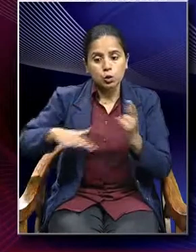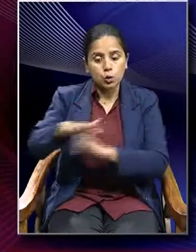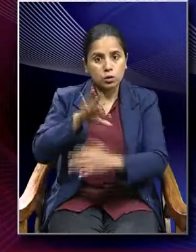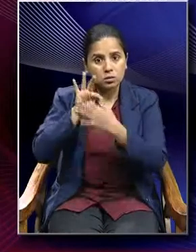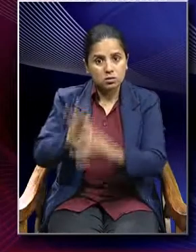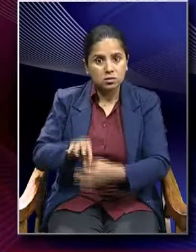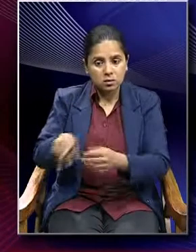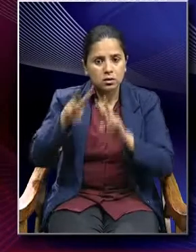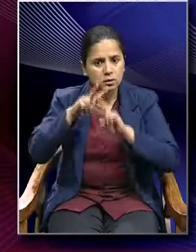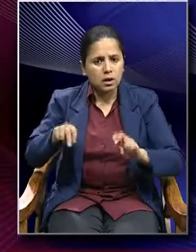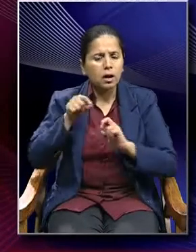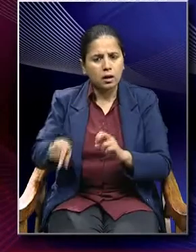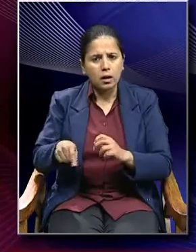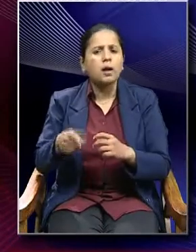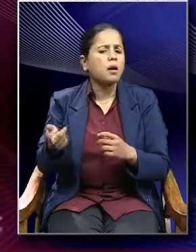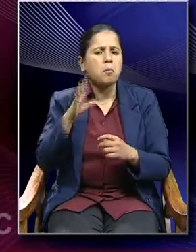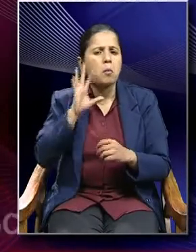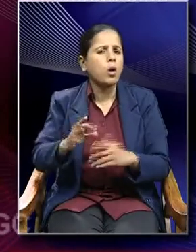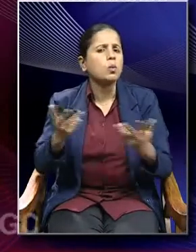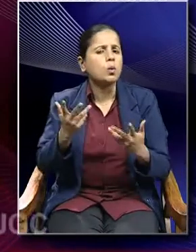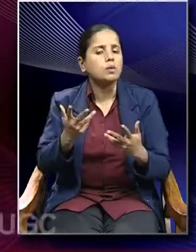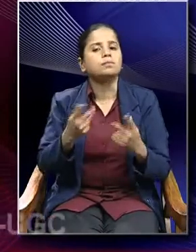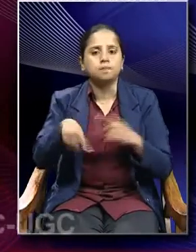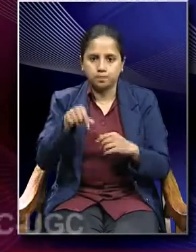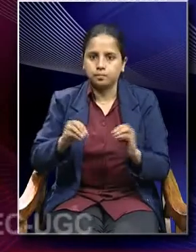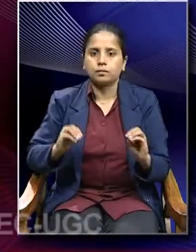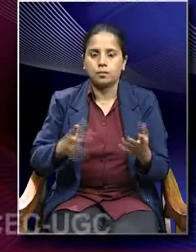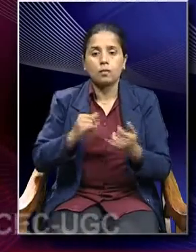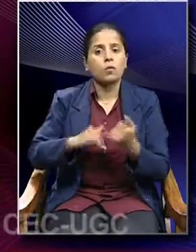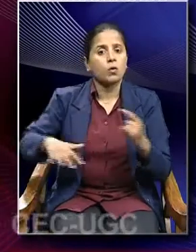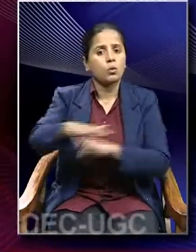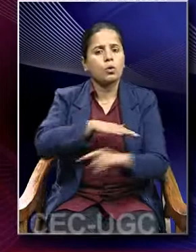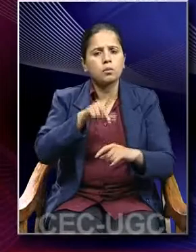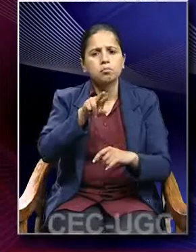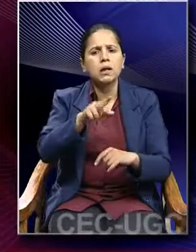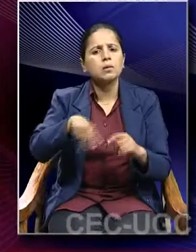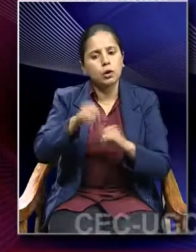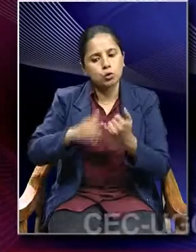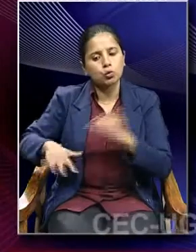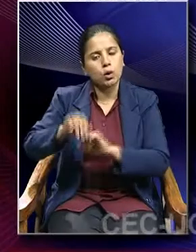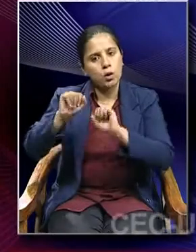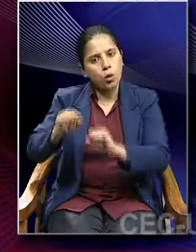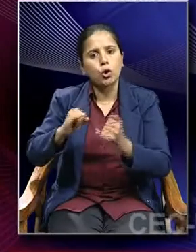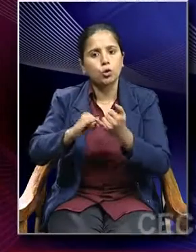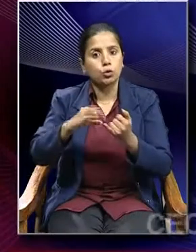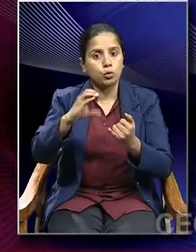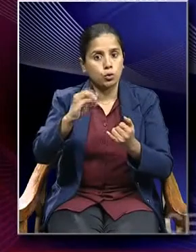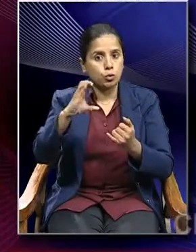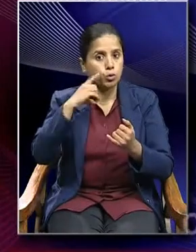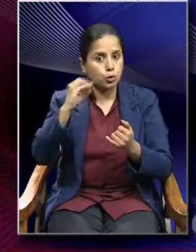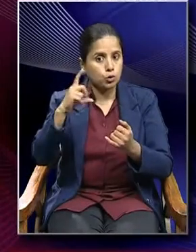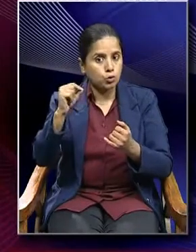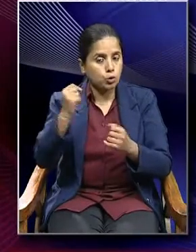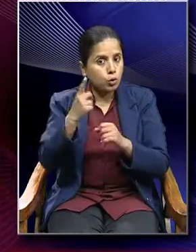start off, we know that sociology is the study of society. But study of society did